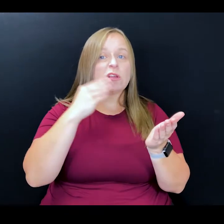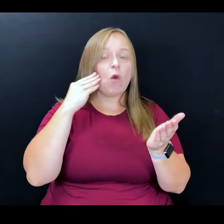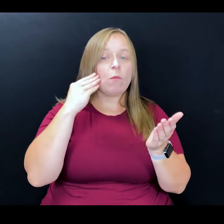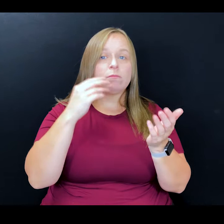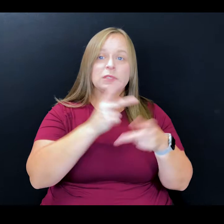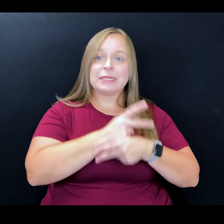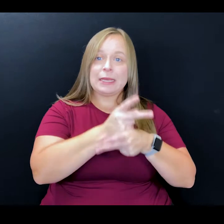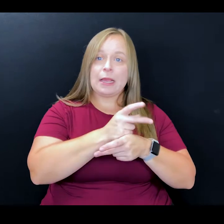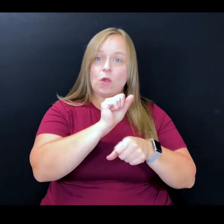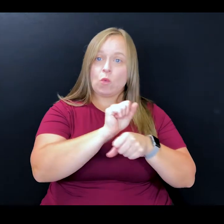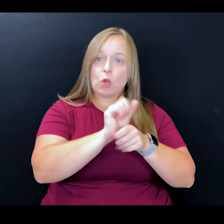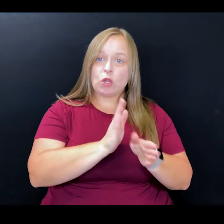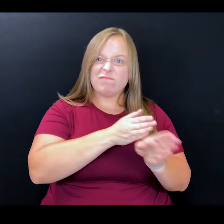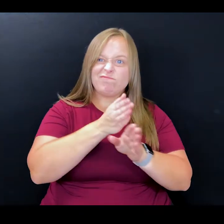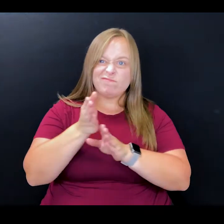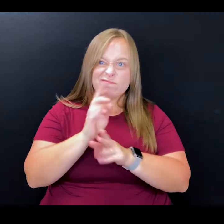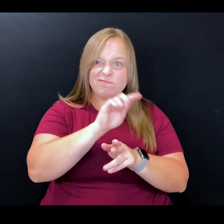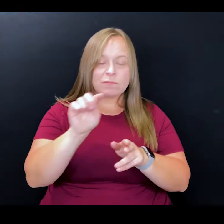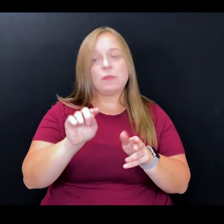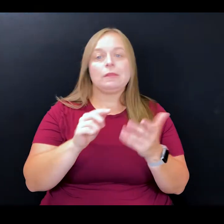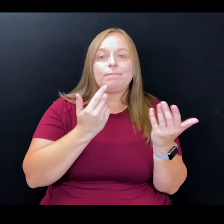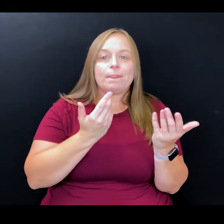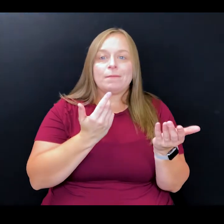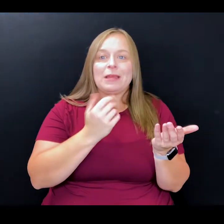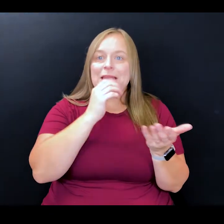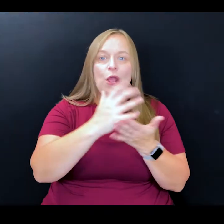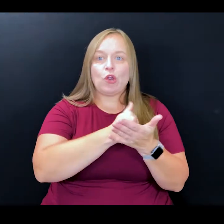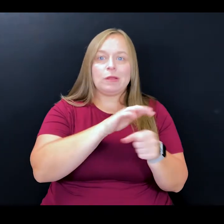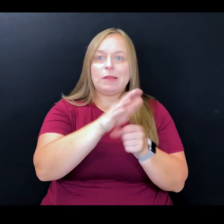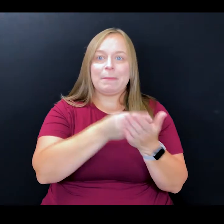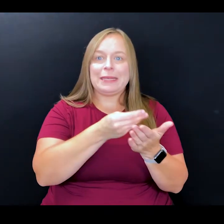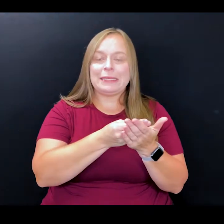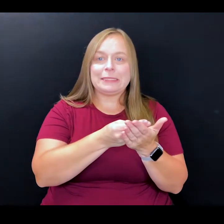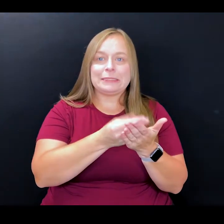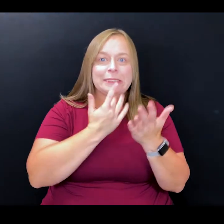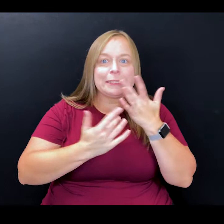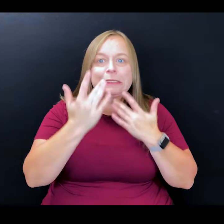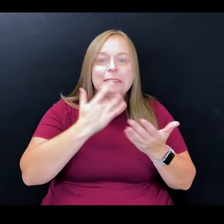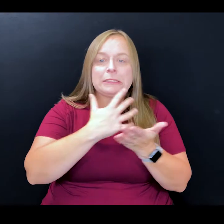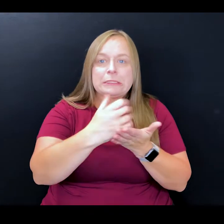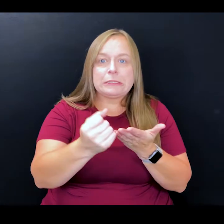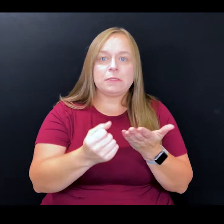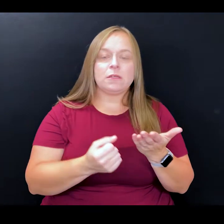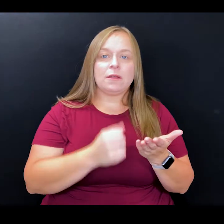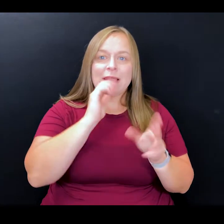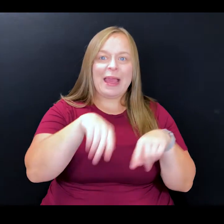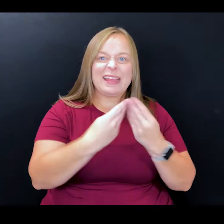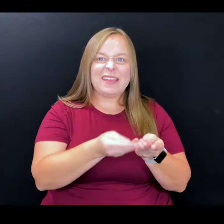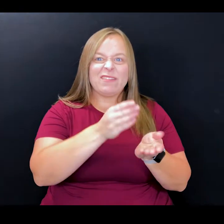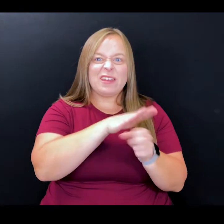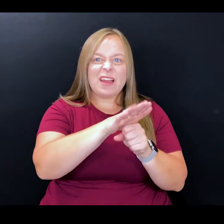nursing home care workers are not earning enough money. Many times they're not given